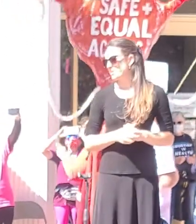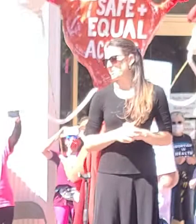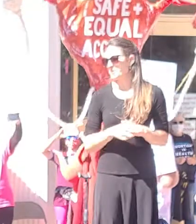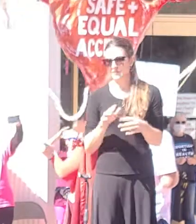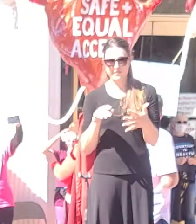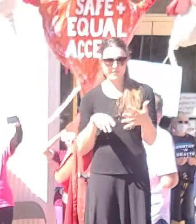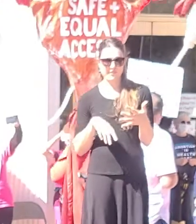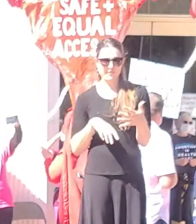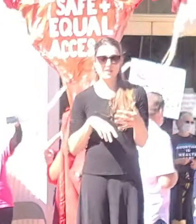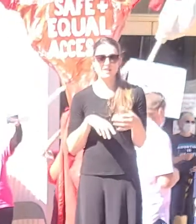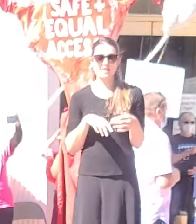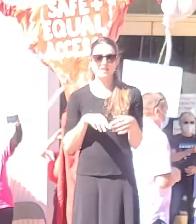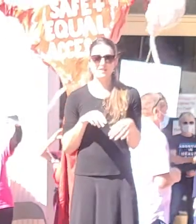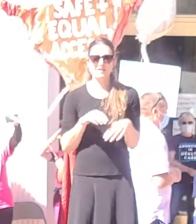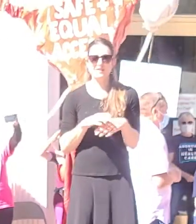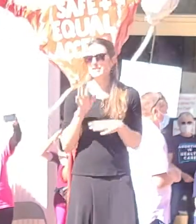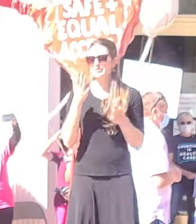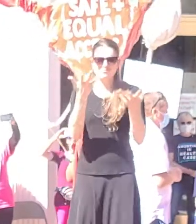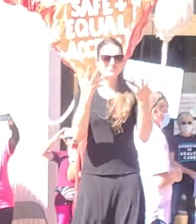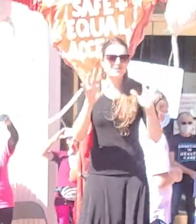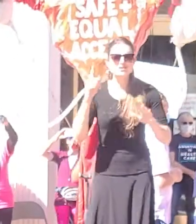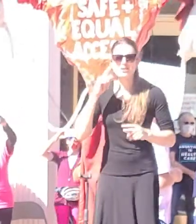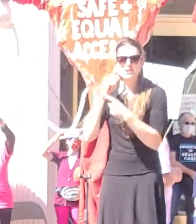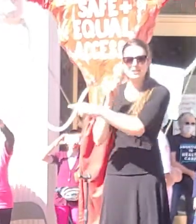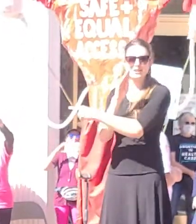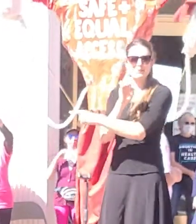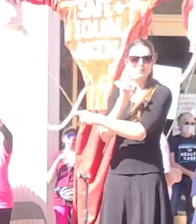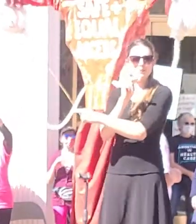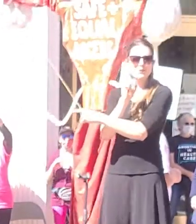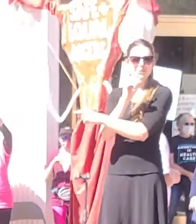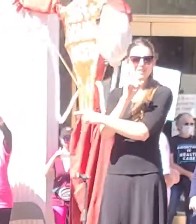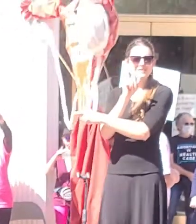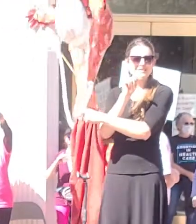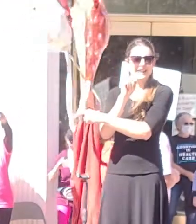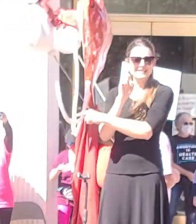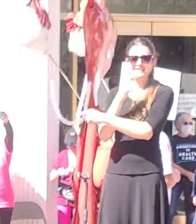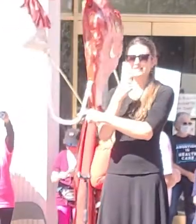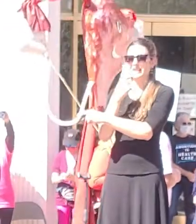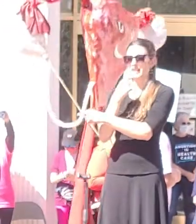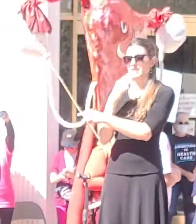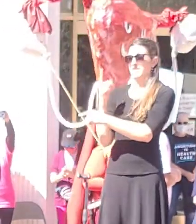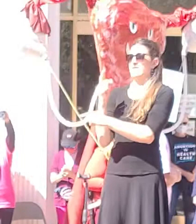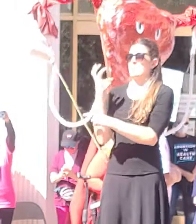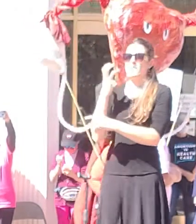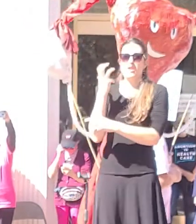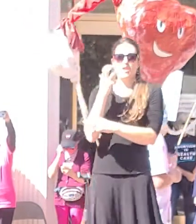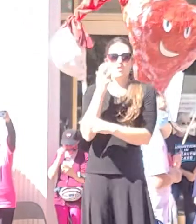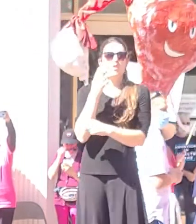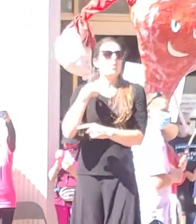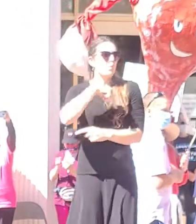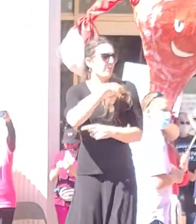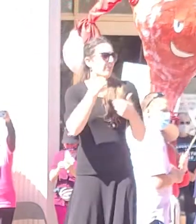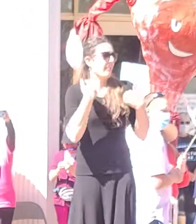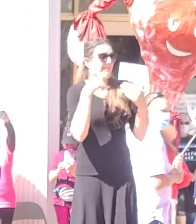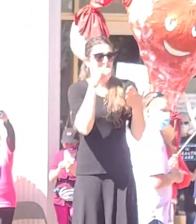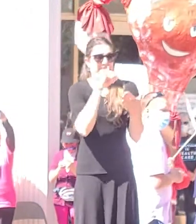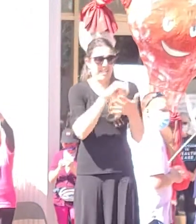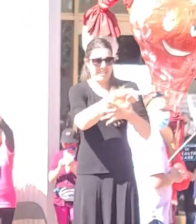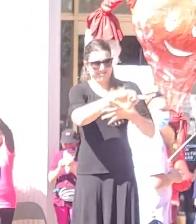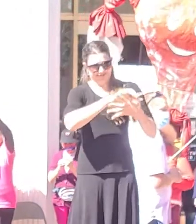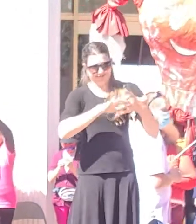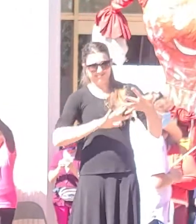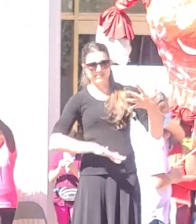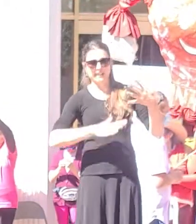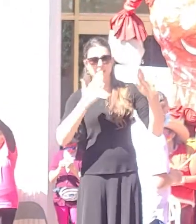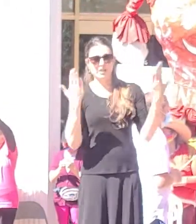And you heard Bernadette, the fact that we have that environment here because of you, protecting